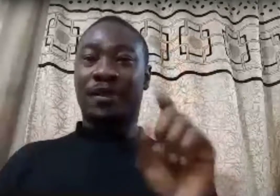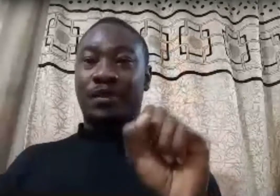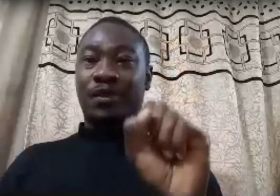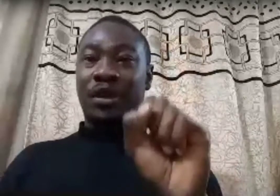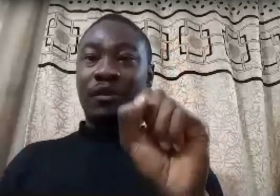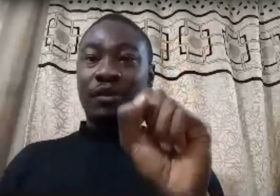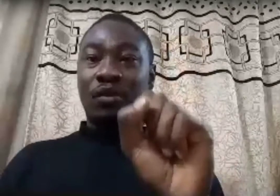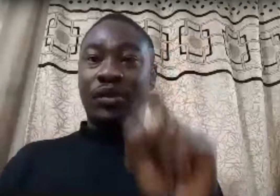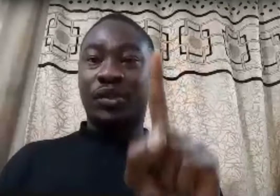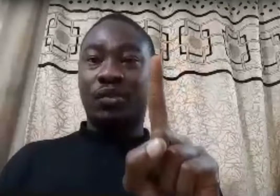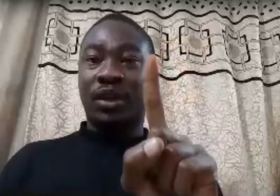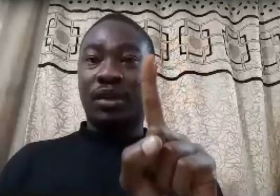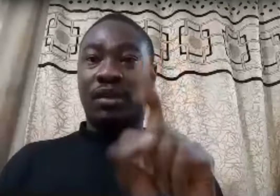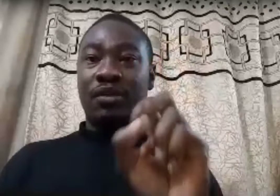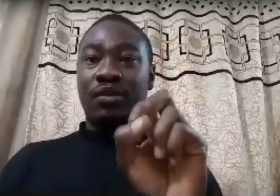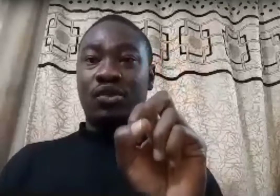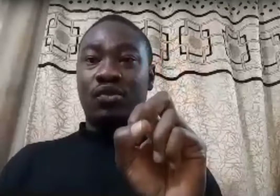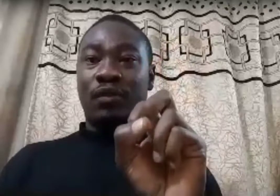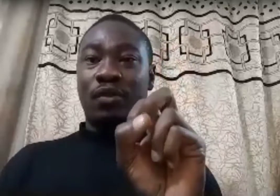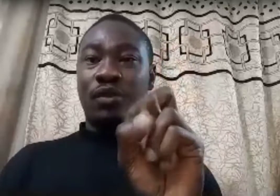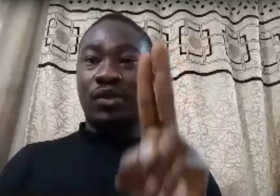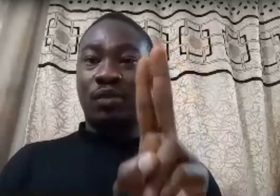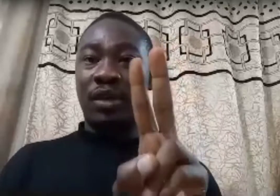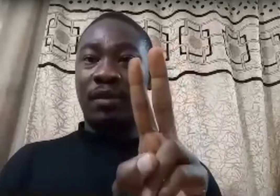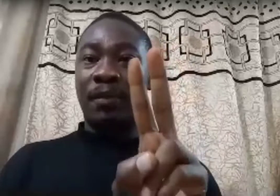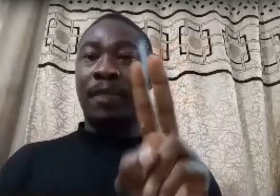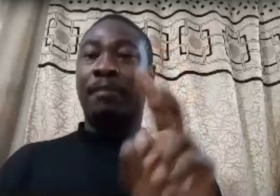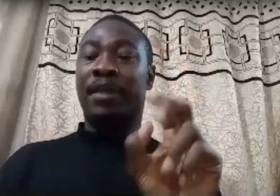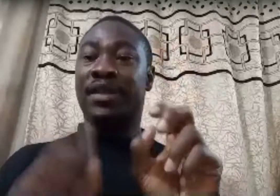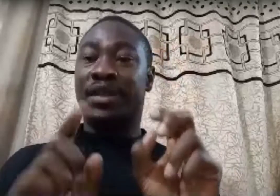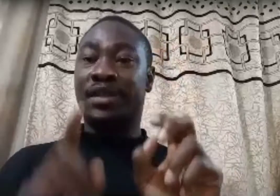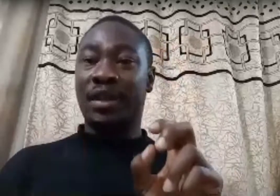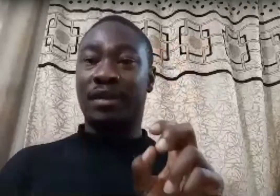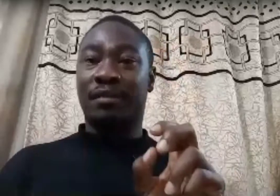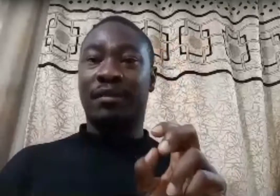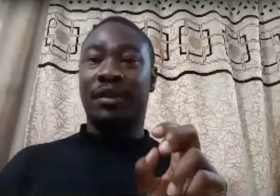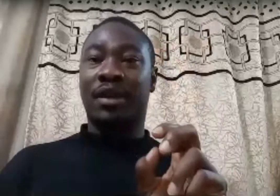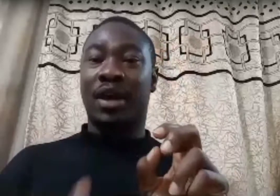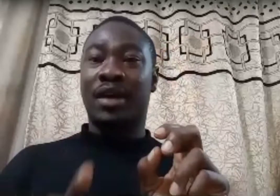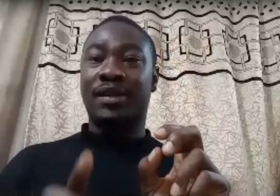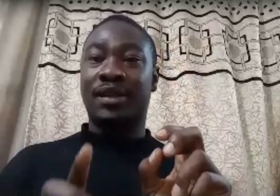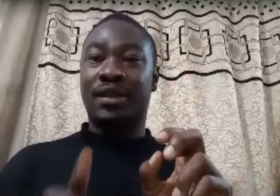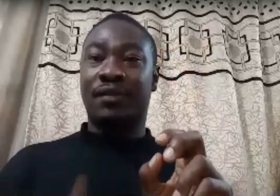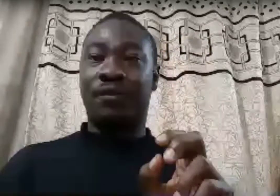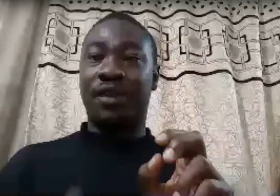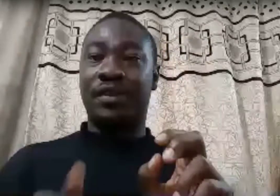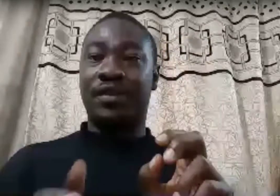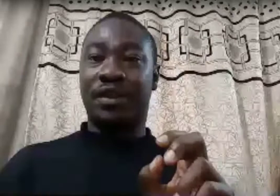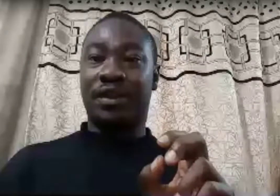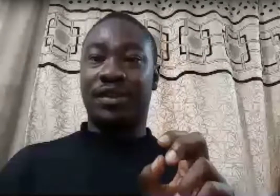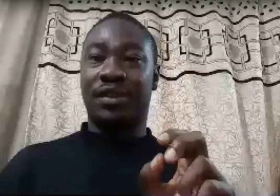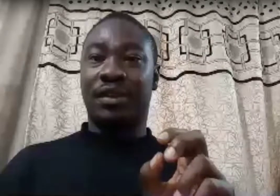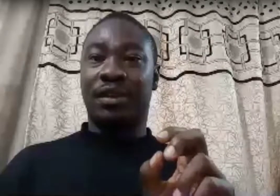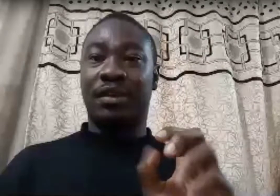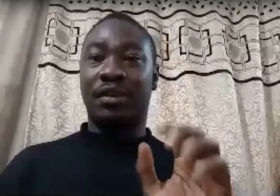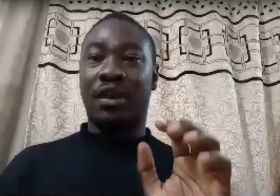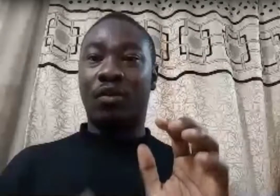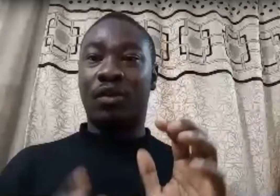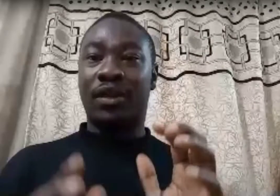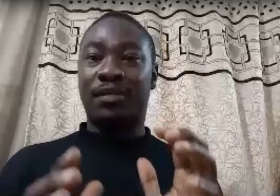way, 12 goes this way, but 13 has a different strategy. Now look at me. This is how